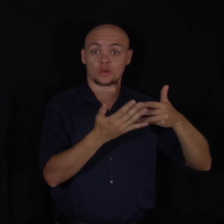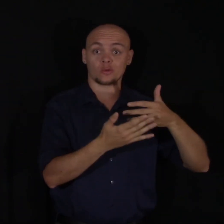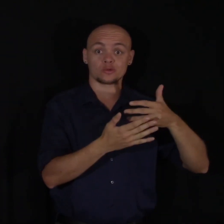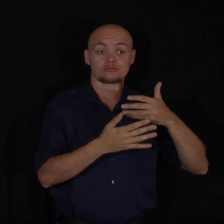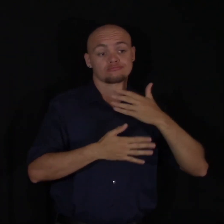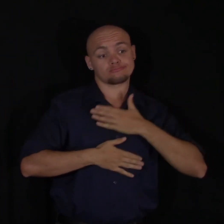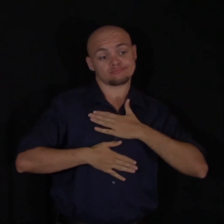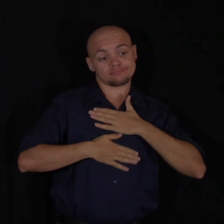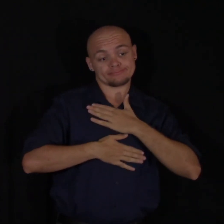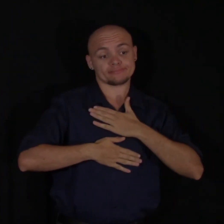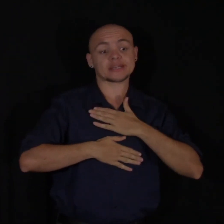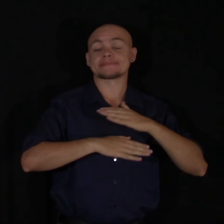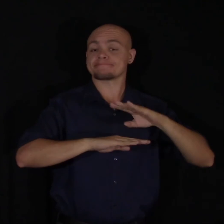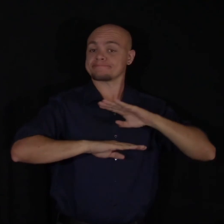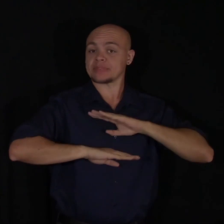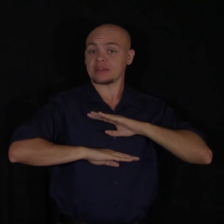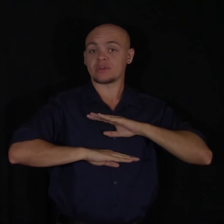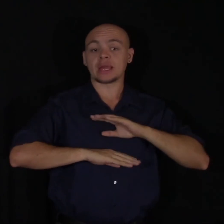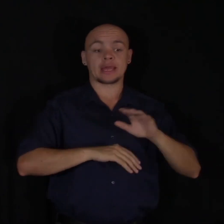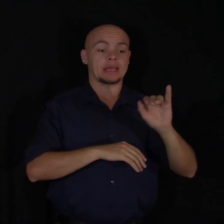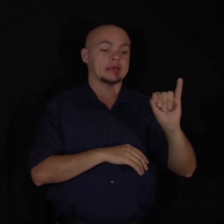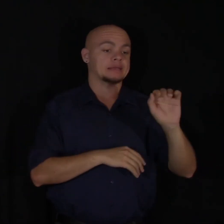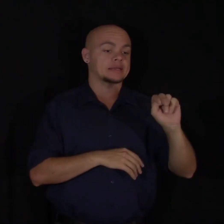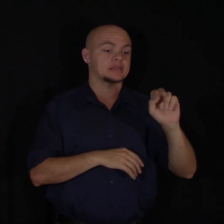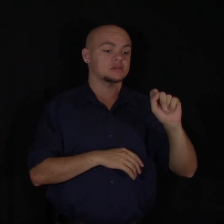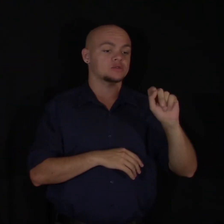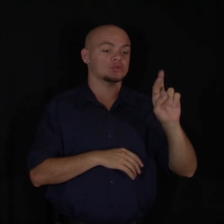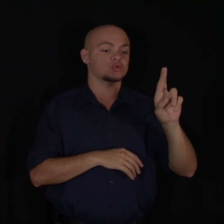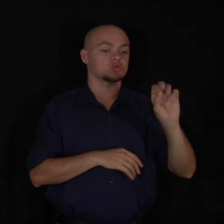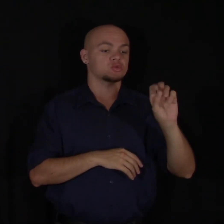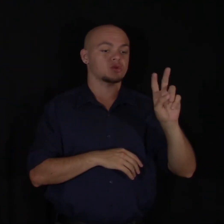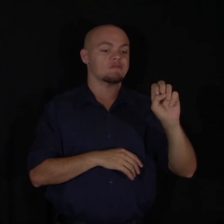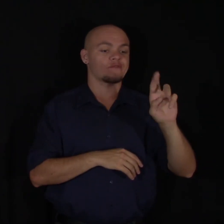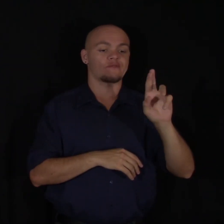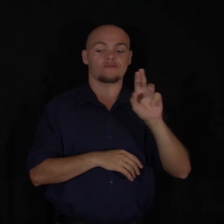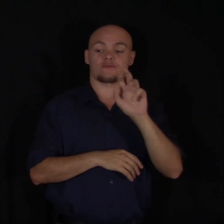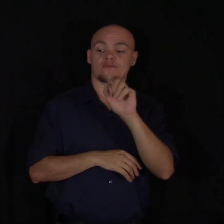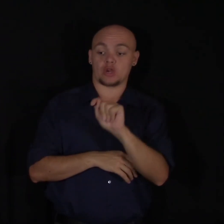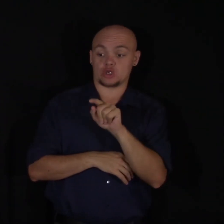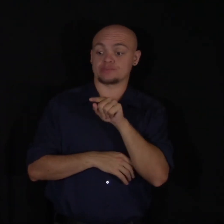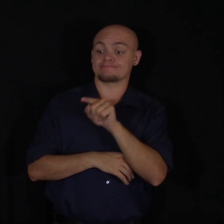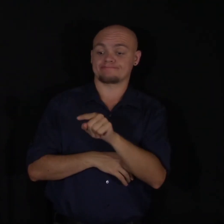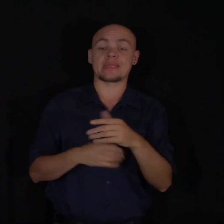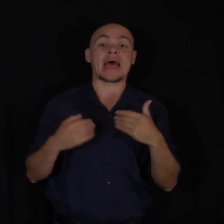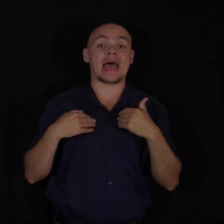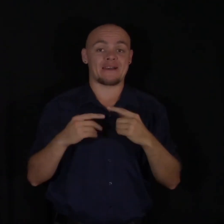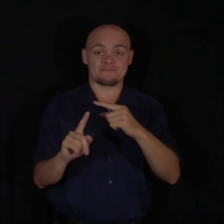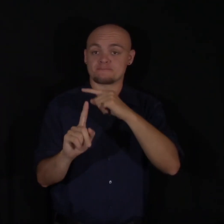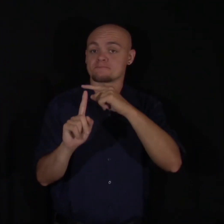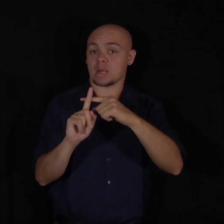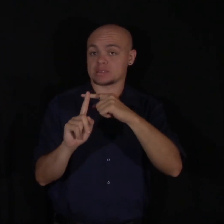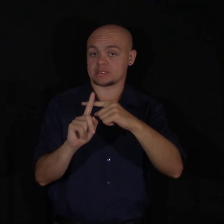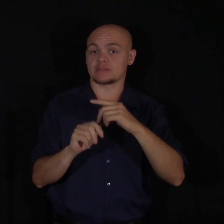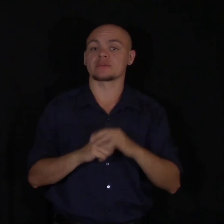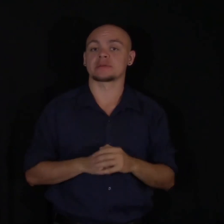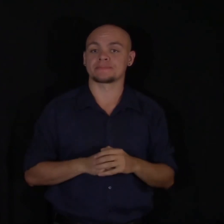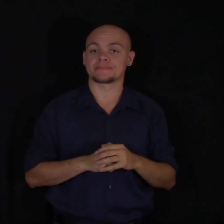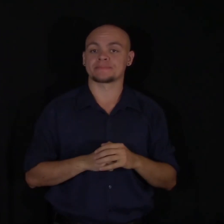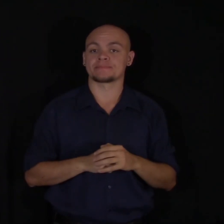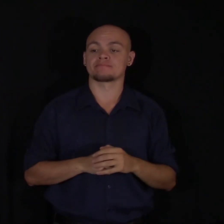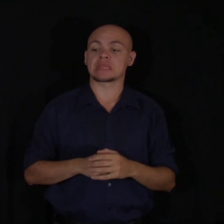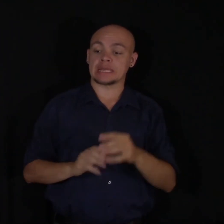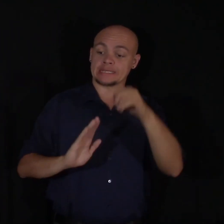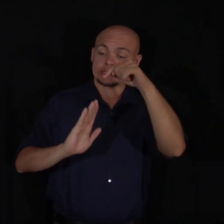societal aspect, introverts in fact have a lot of positives, with one of them being that they prefer having